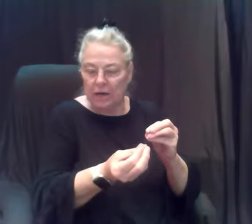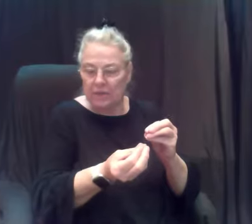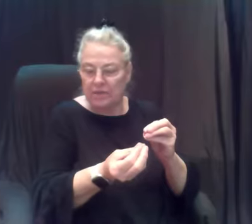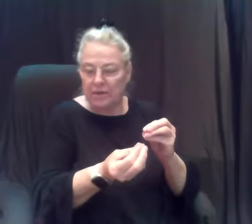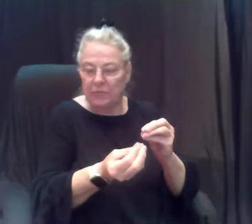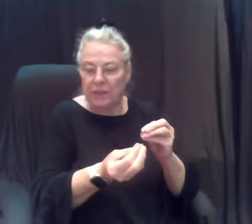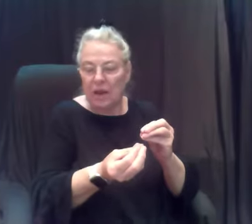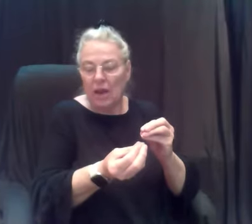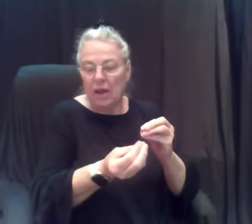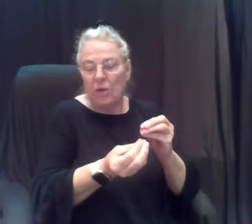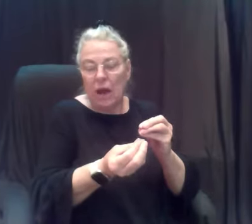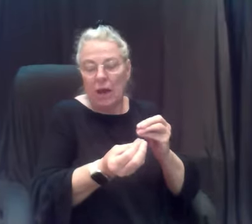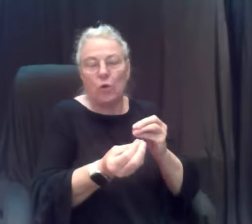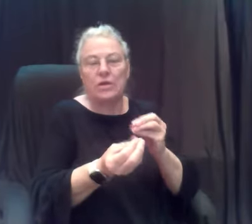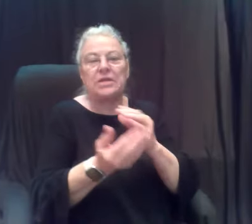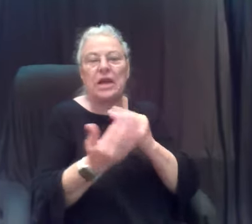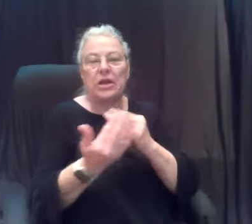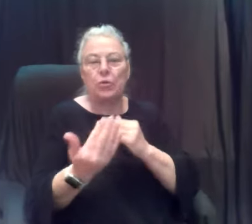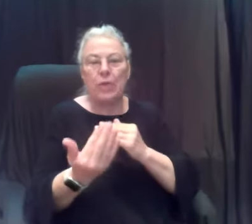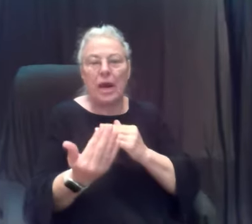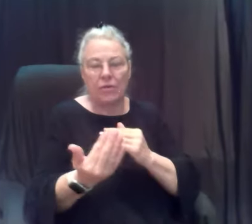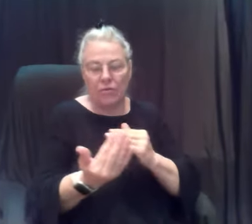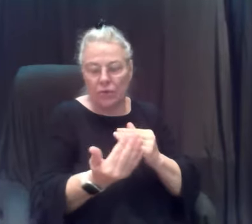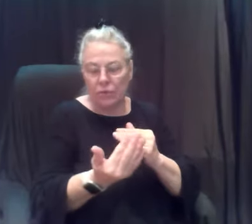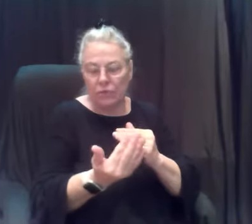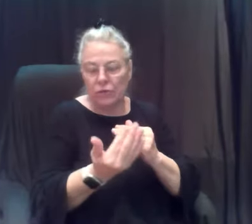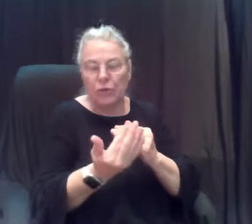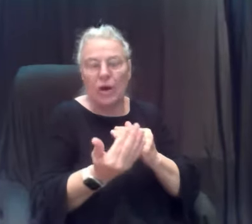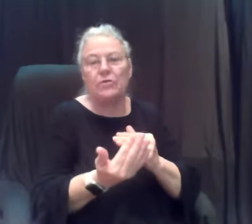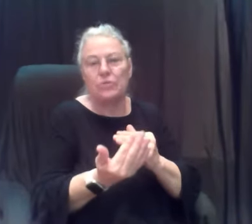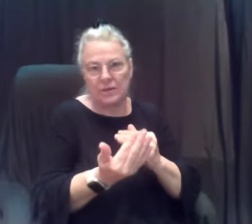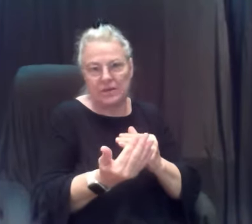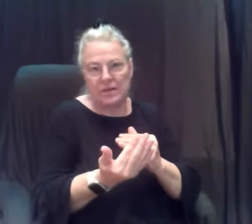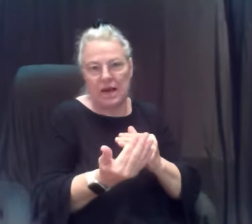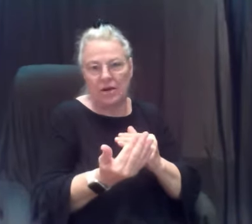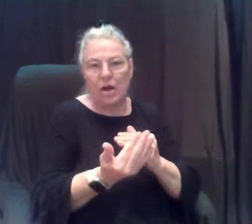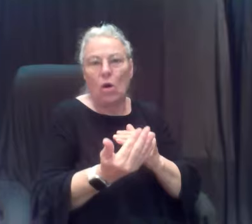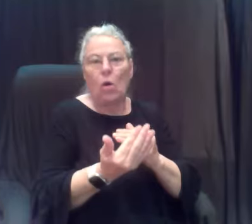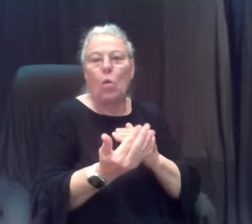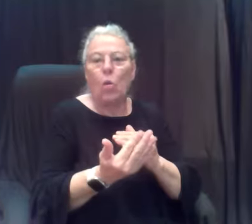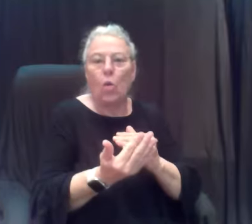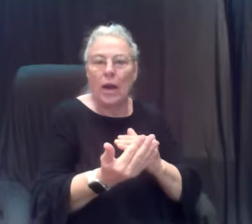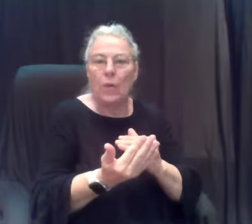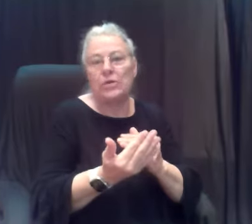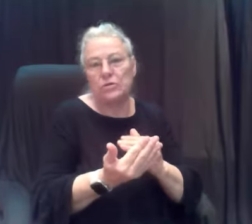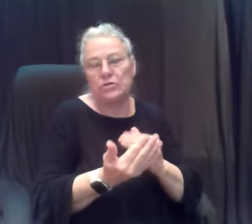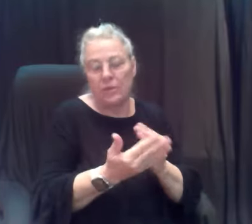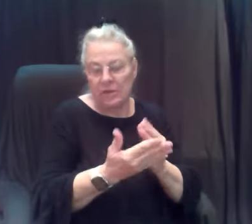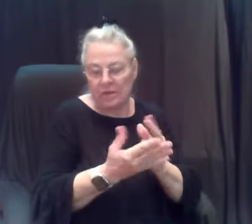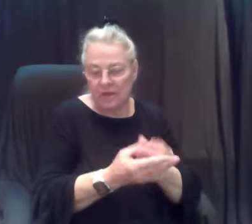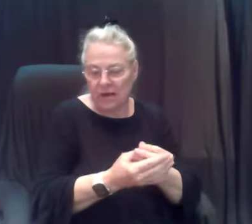us, I'm going to take you back through to understand why we do some of the signs that we